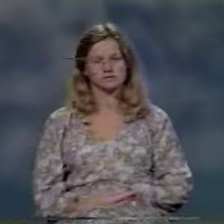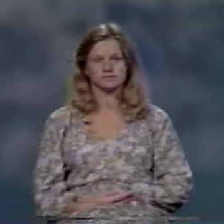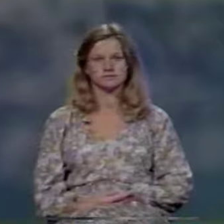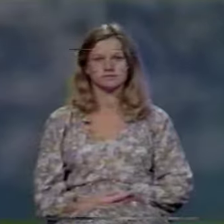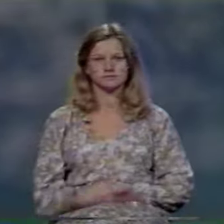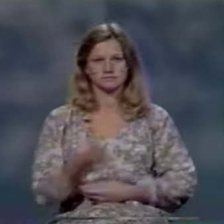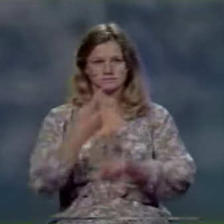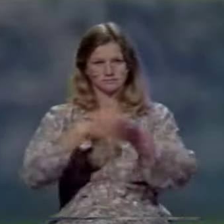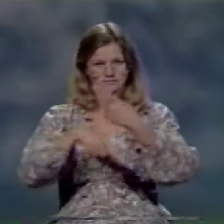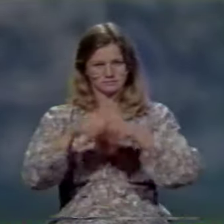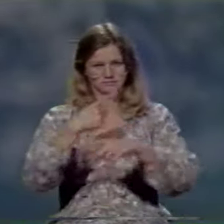Sign.